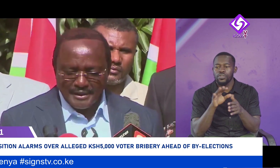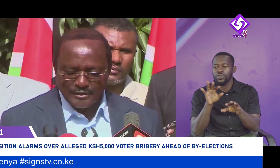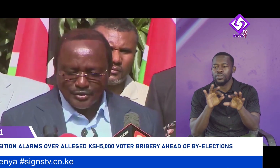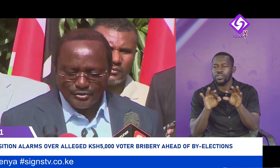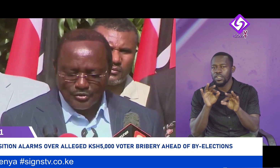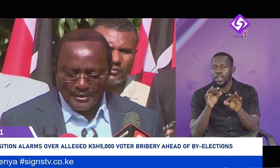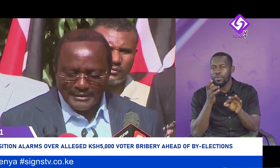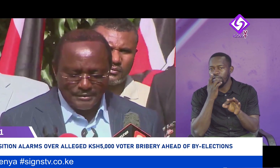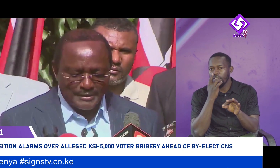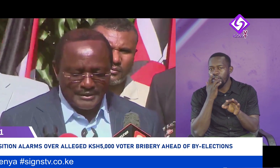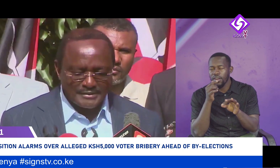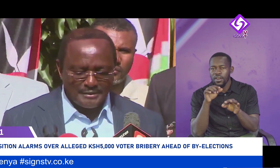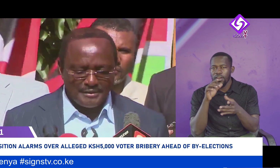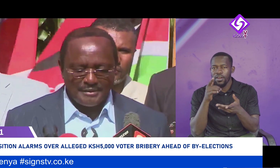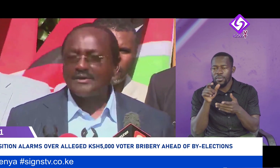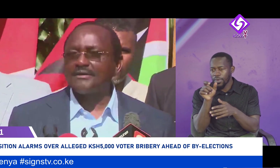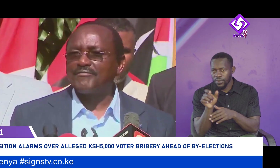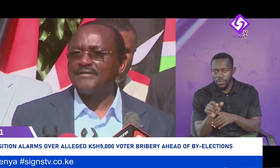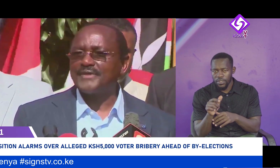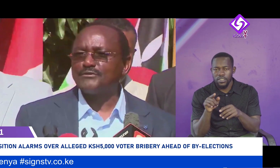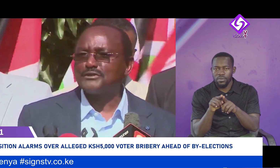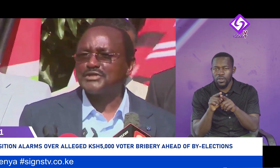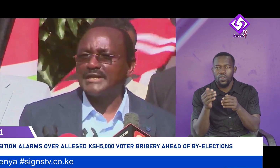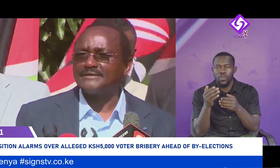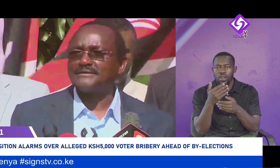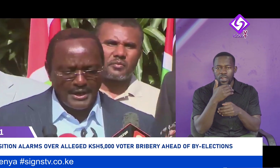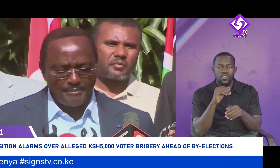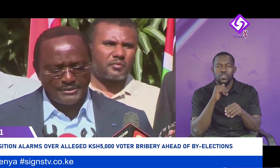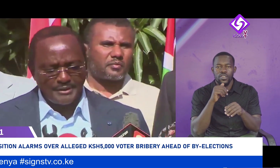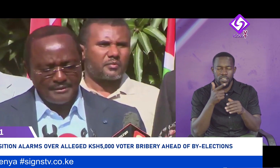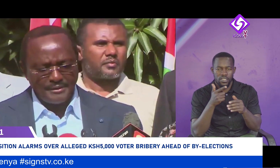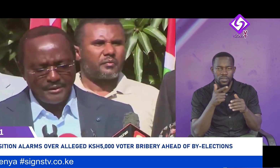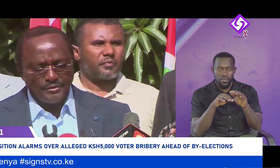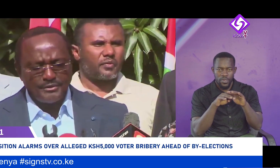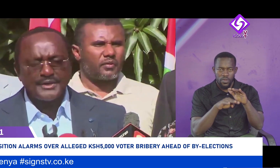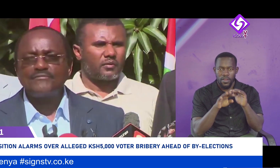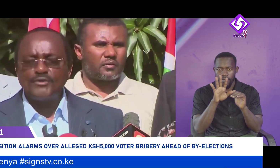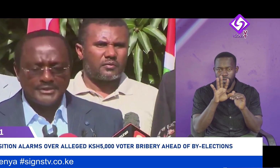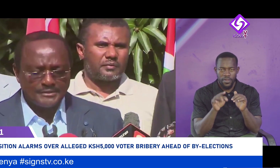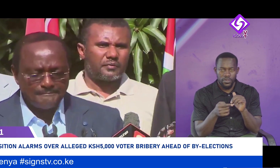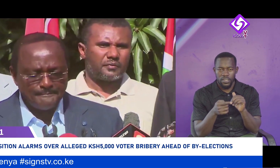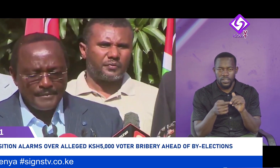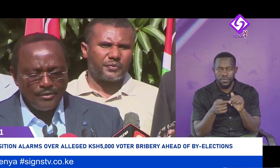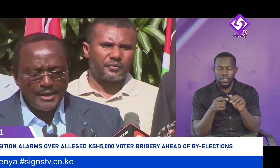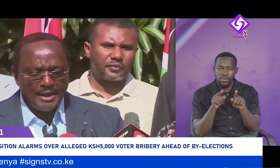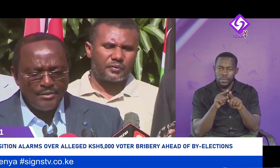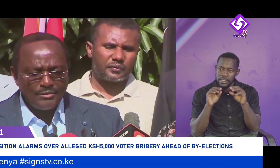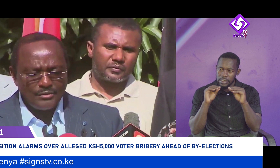and so as to collect not less than 5,000 shillings. On the IEBC to educate voters on how